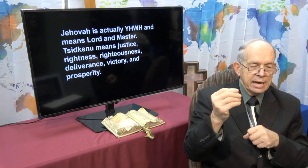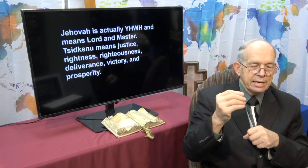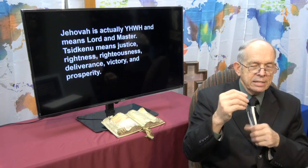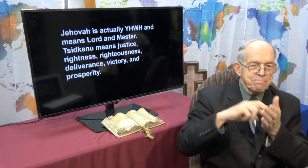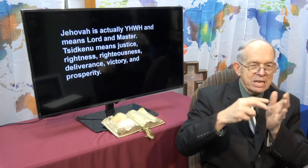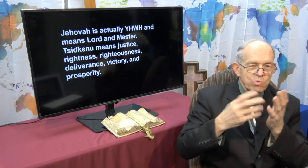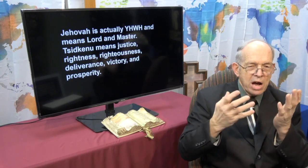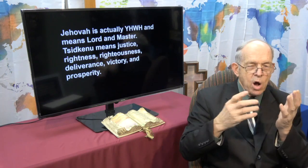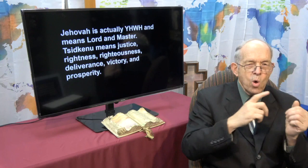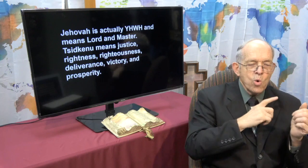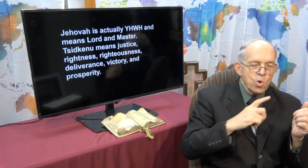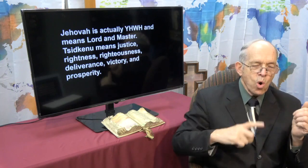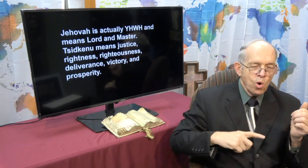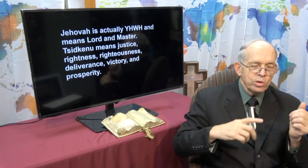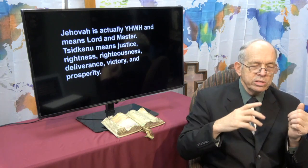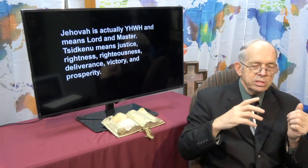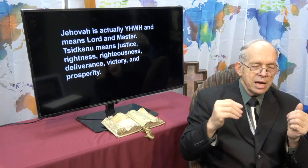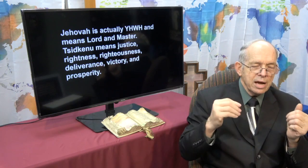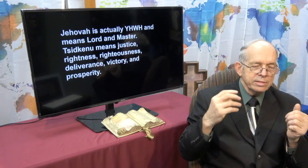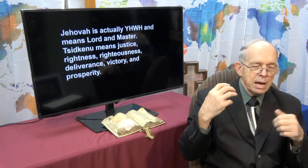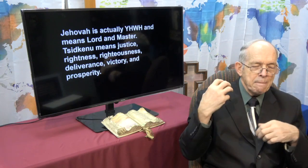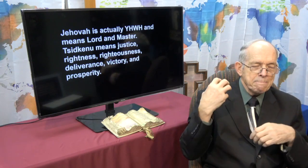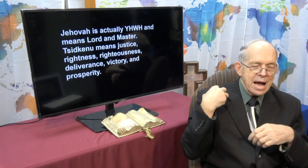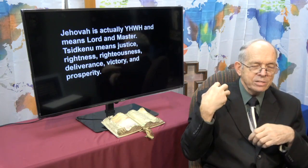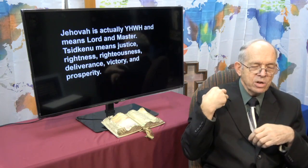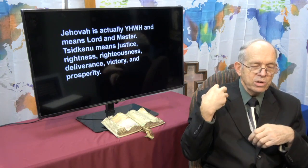and me, Lord and Master.